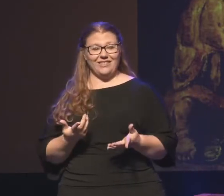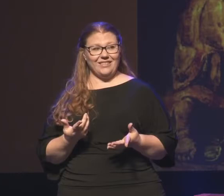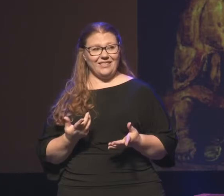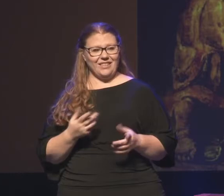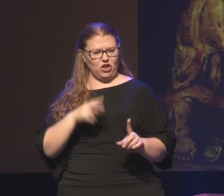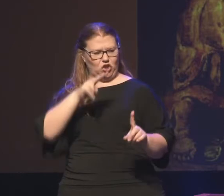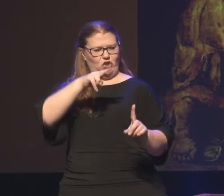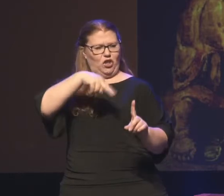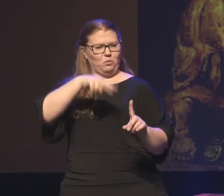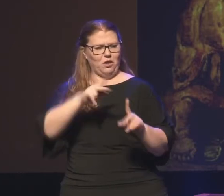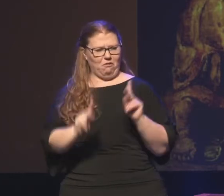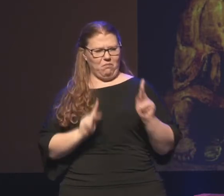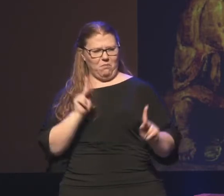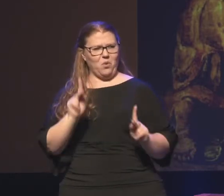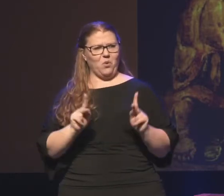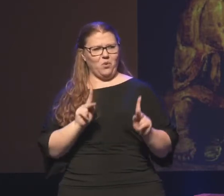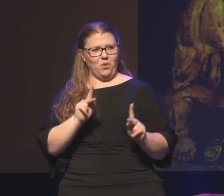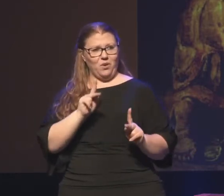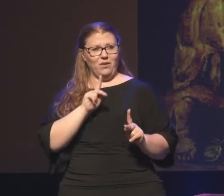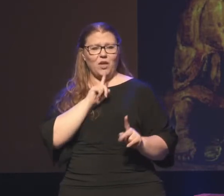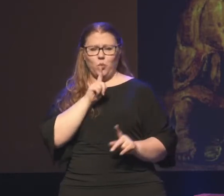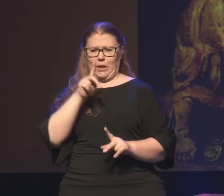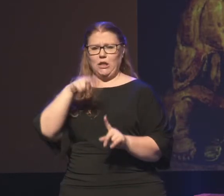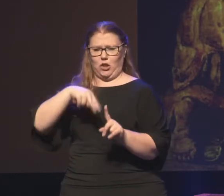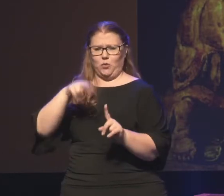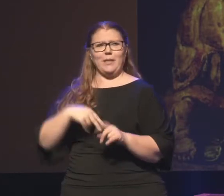You're judgmental of people who are really judgmental.